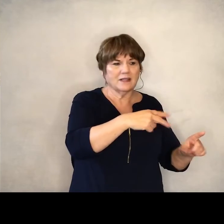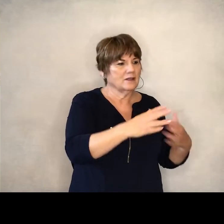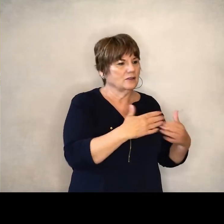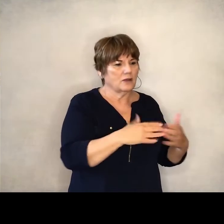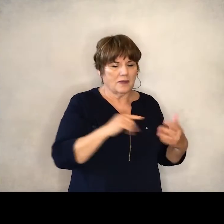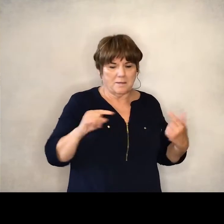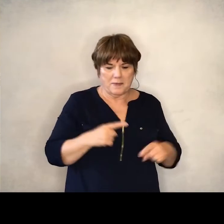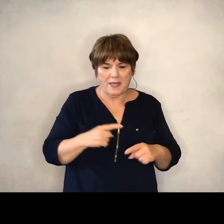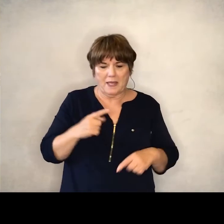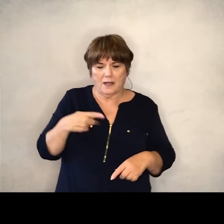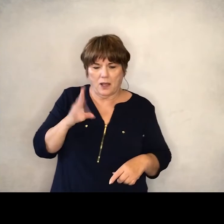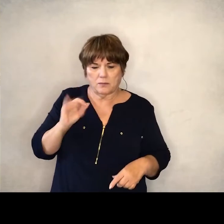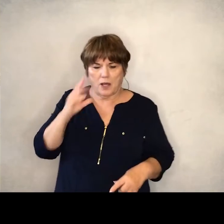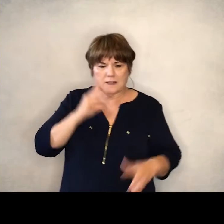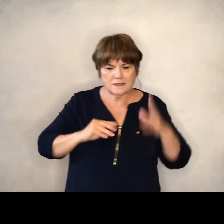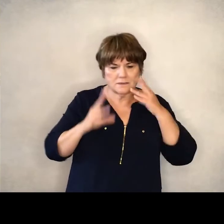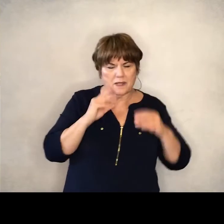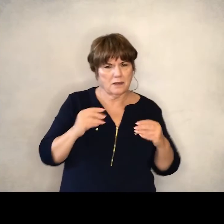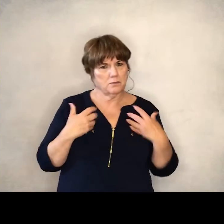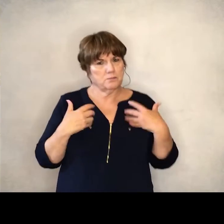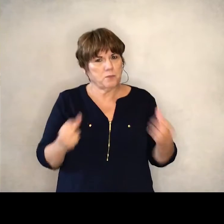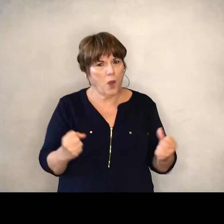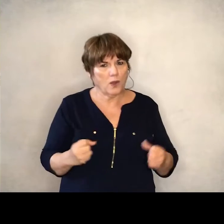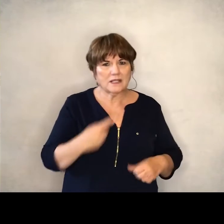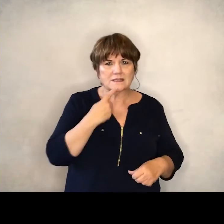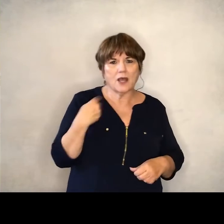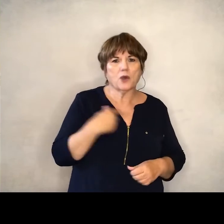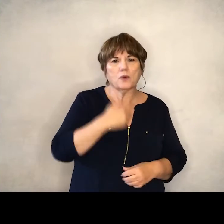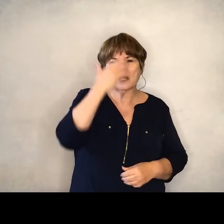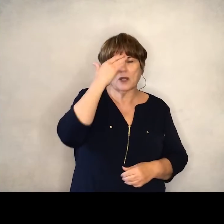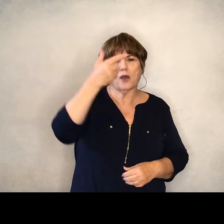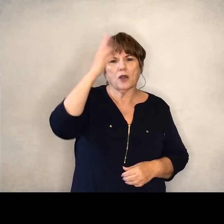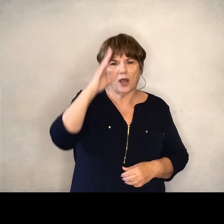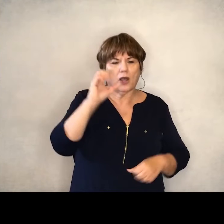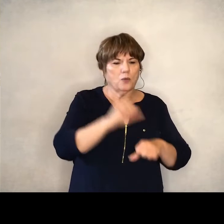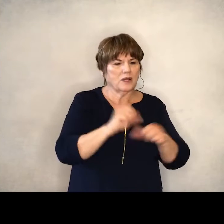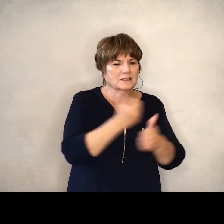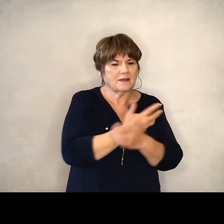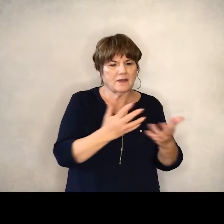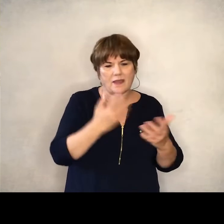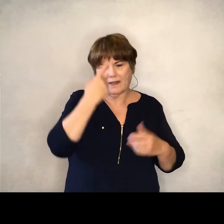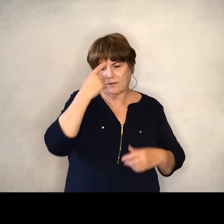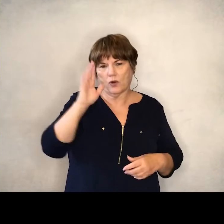he can boldly say, and we know that God works all things for good.